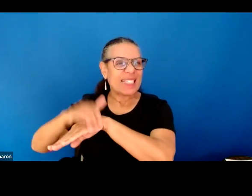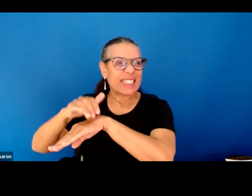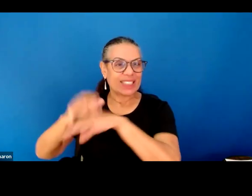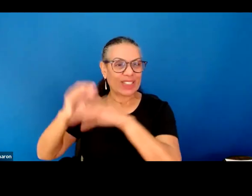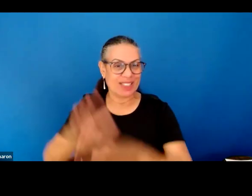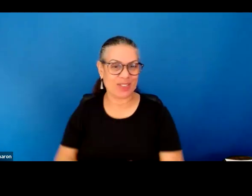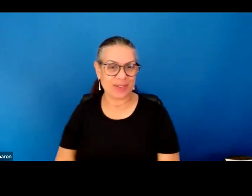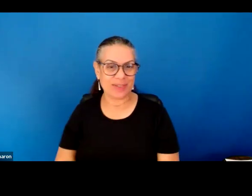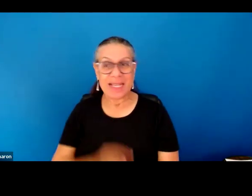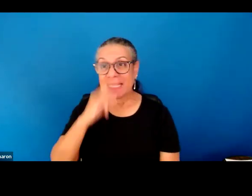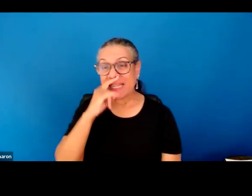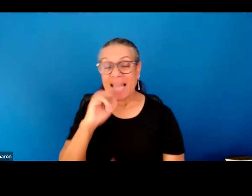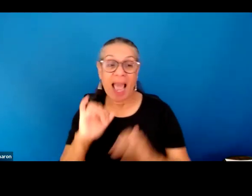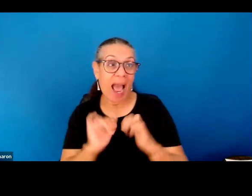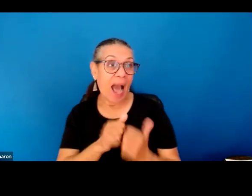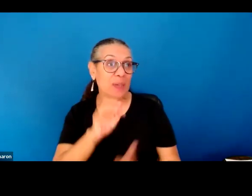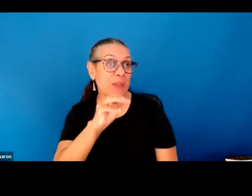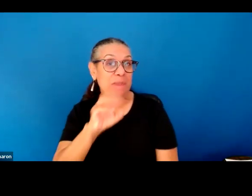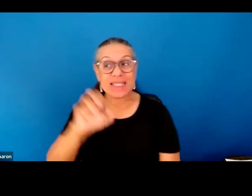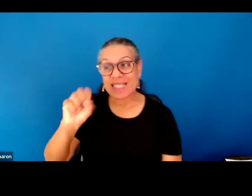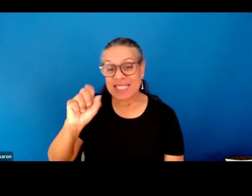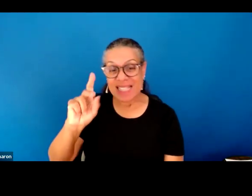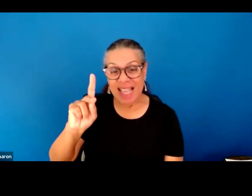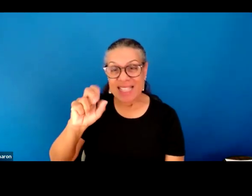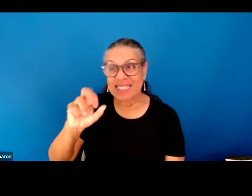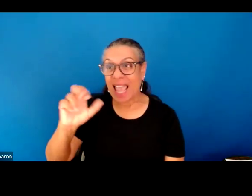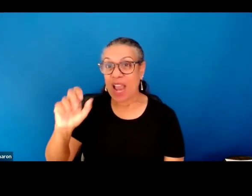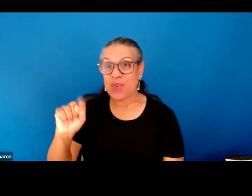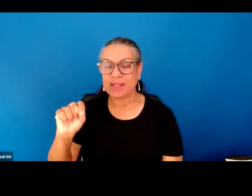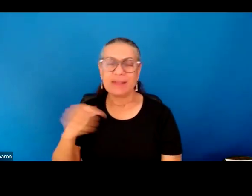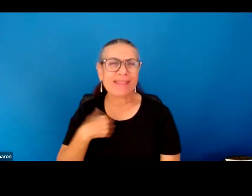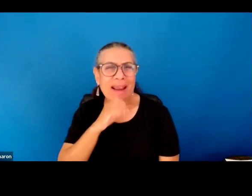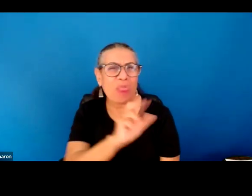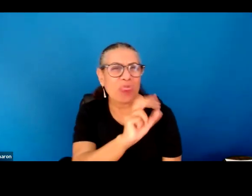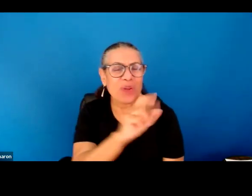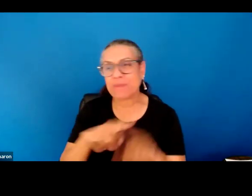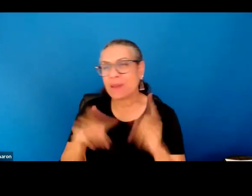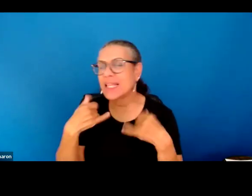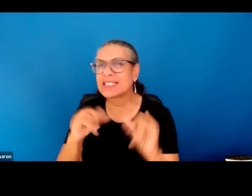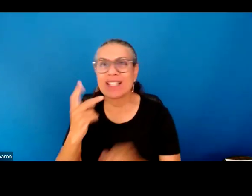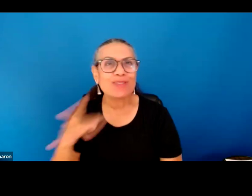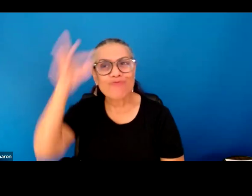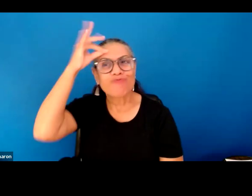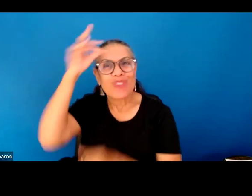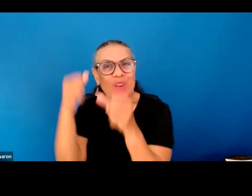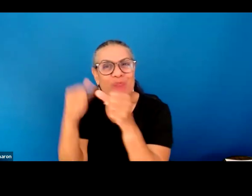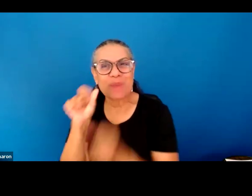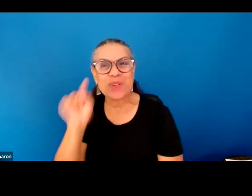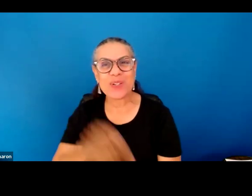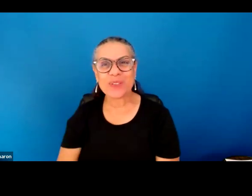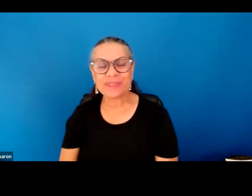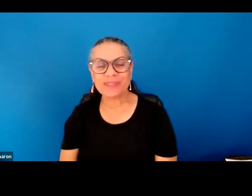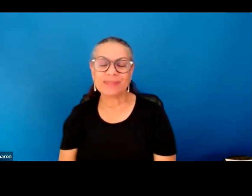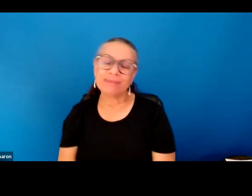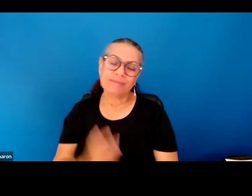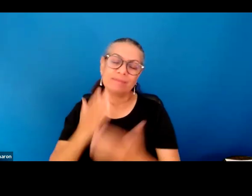they often ask, how's Miss Scarrett? How's Miss Scarrett, even though they're in their 30s? But that's your long-lasting impact. And so just